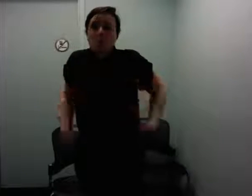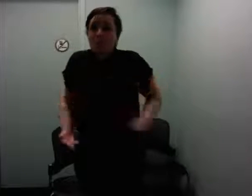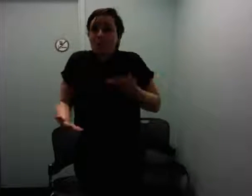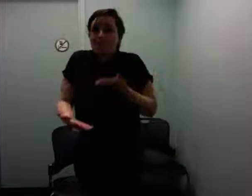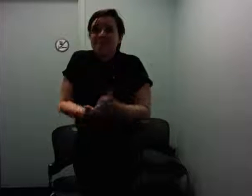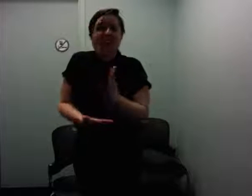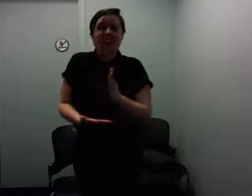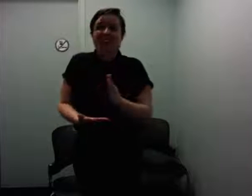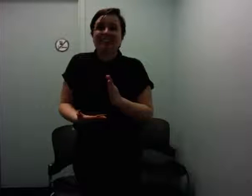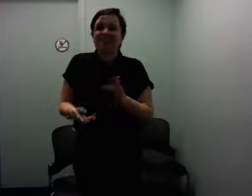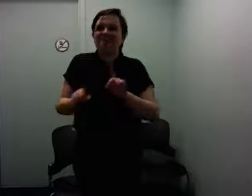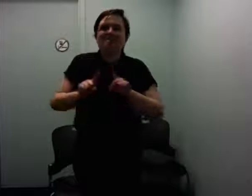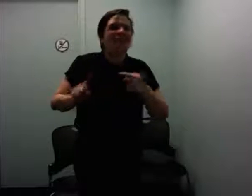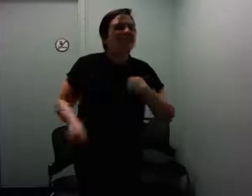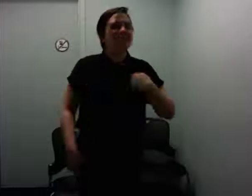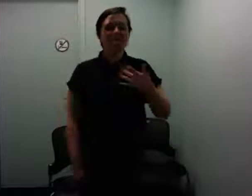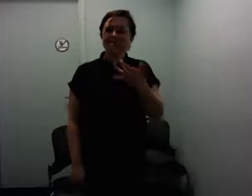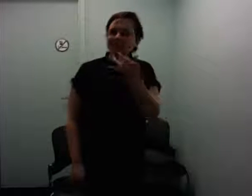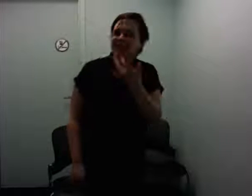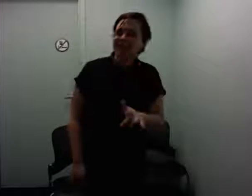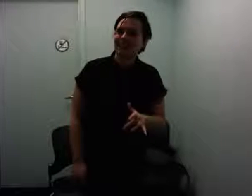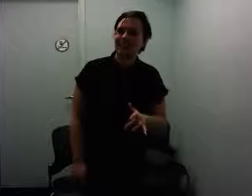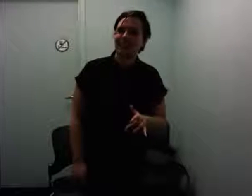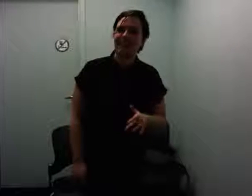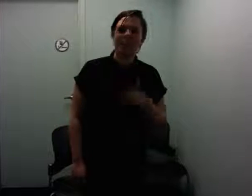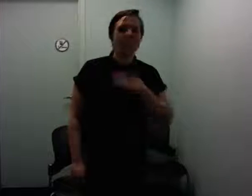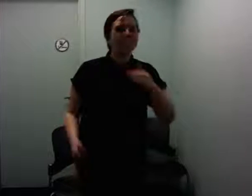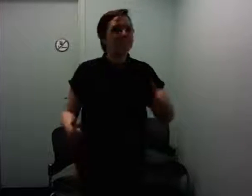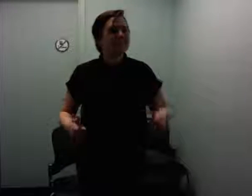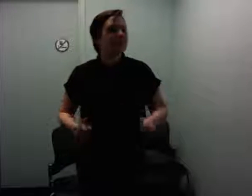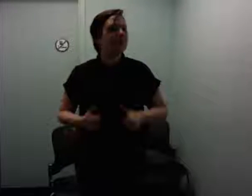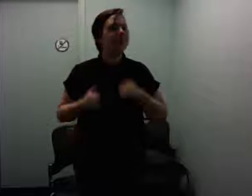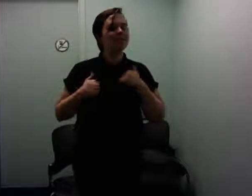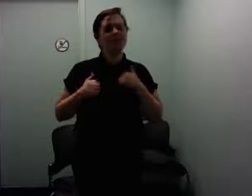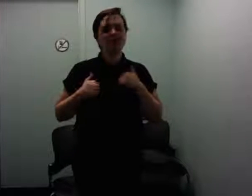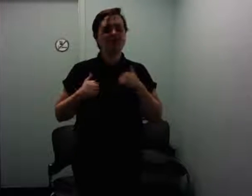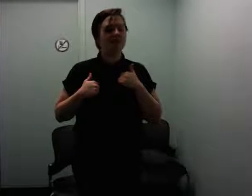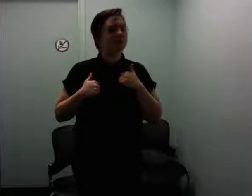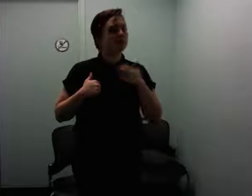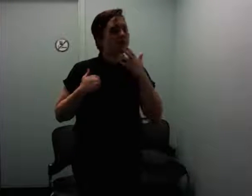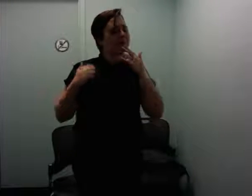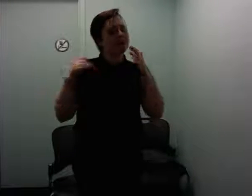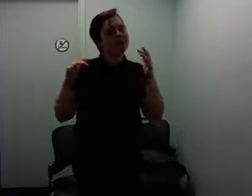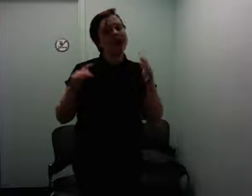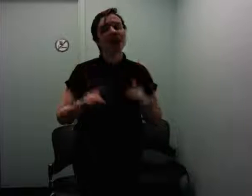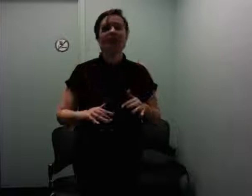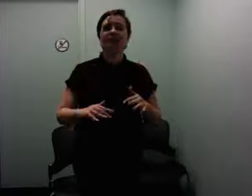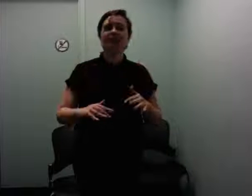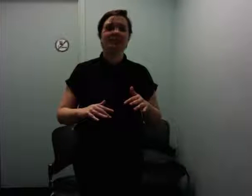life is a sheer privilege because my parents didn't love me less because I was born a